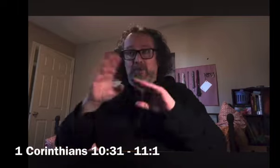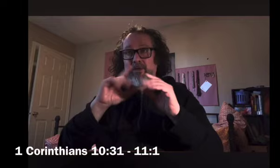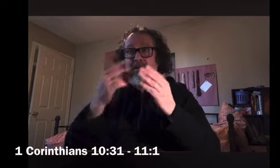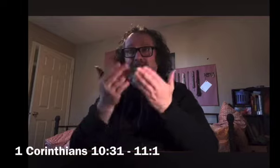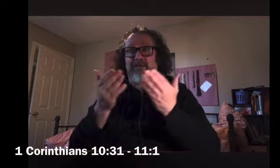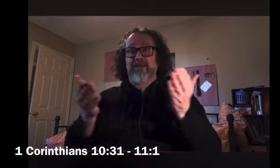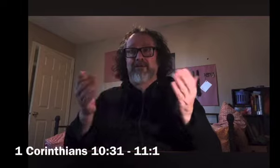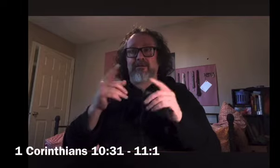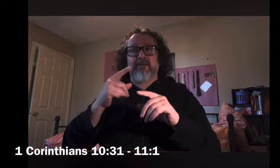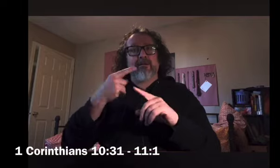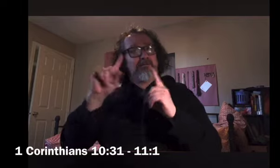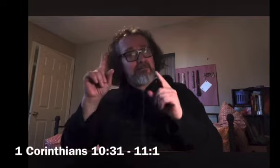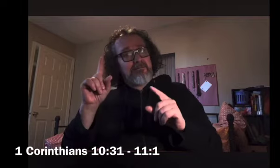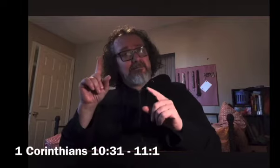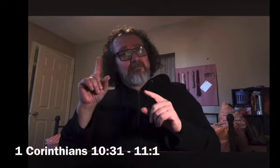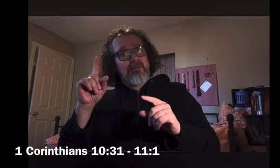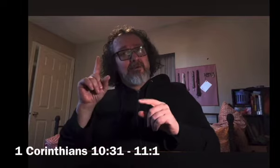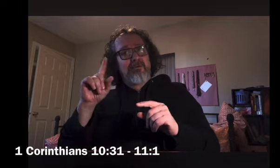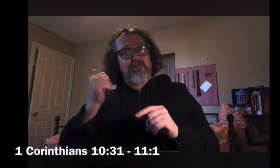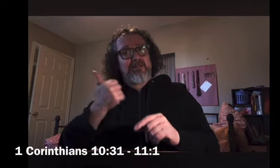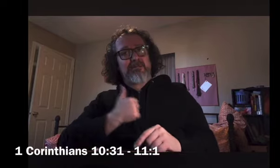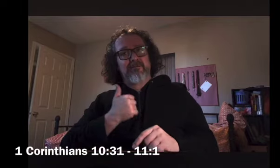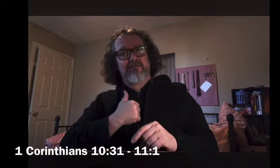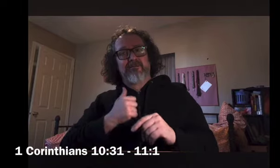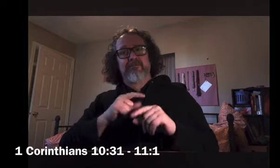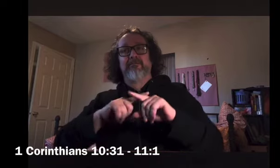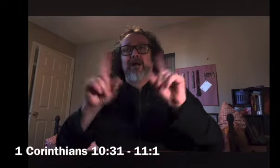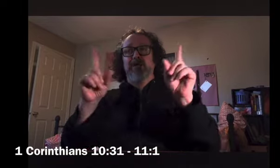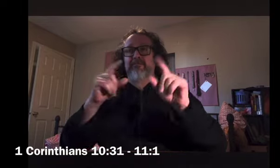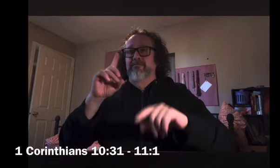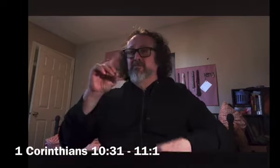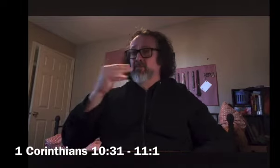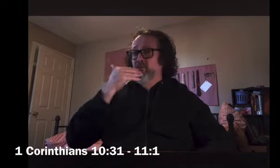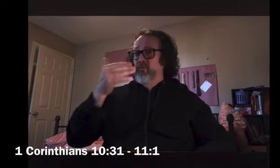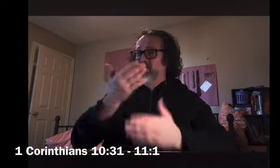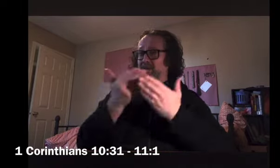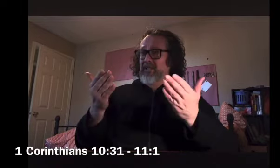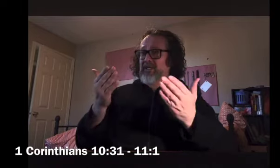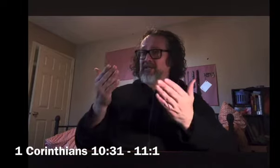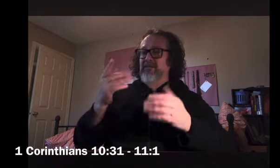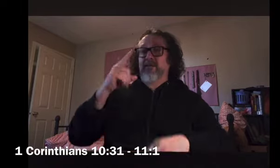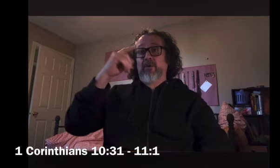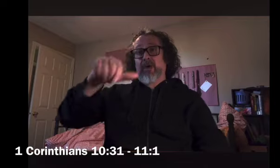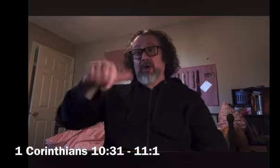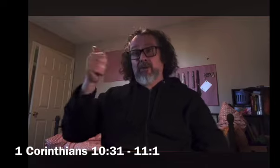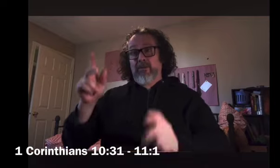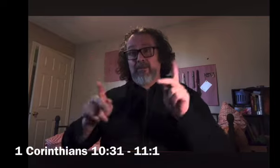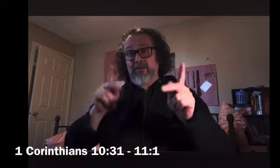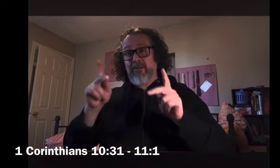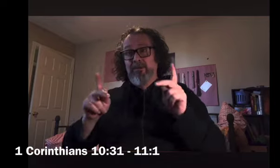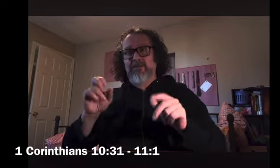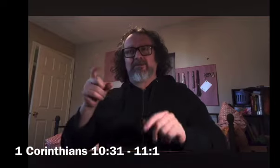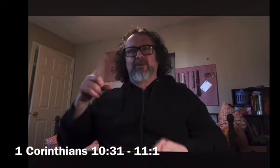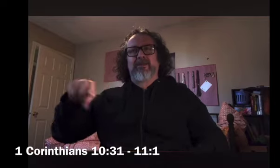not seeking my own benefit, but that of the many, that they may be